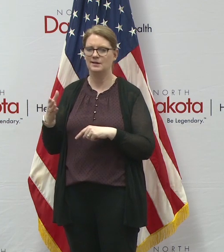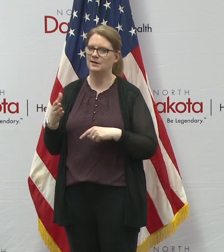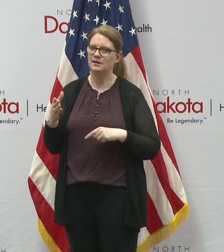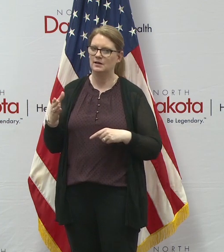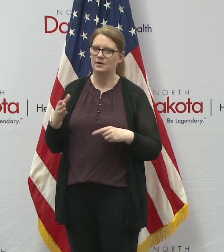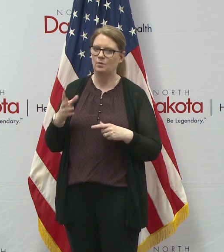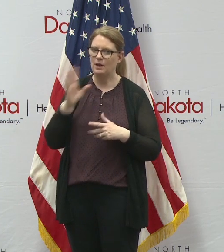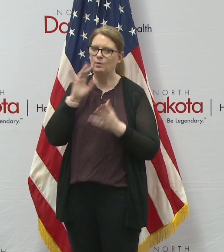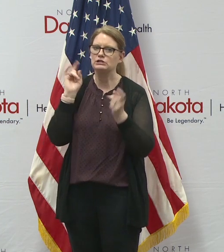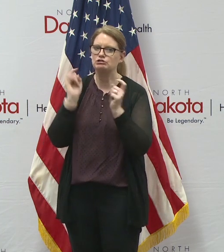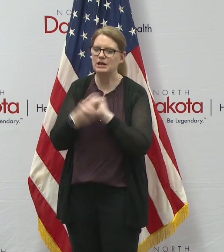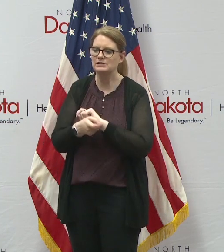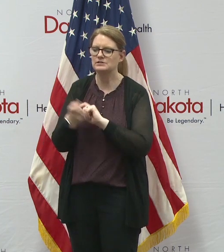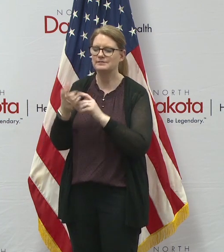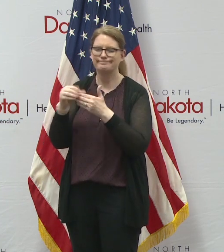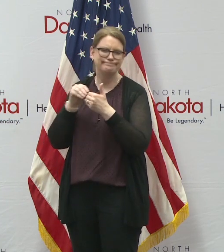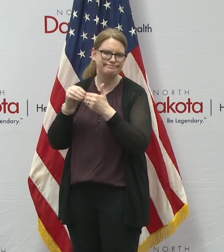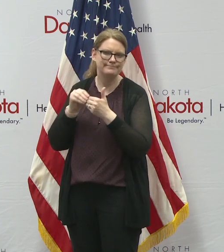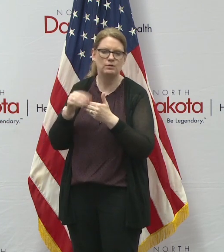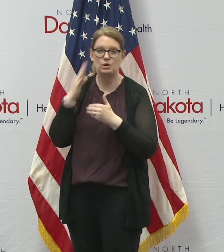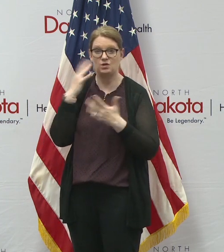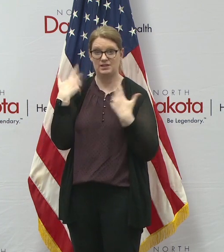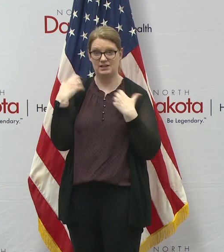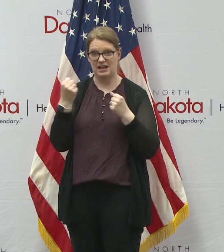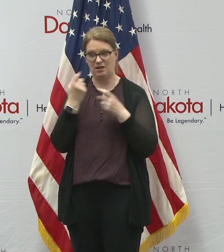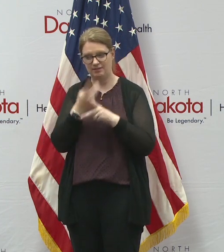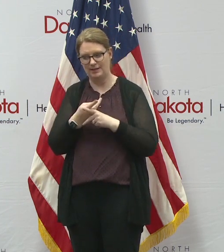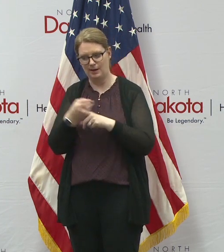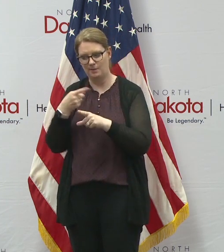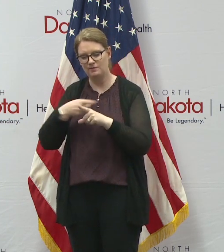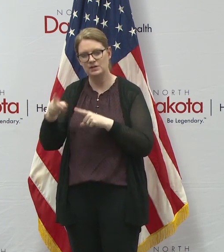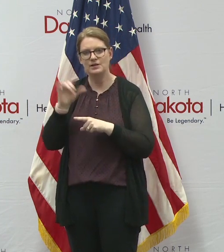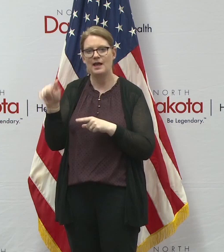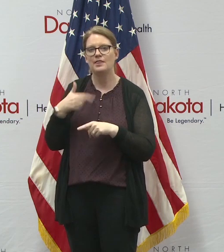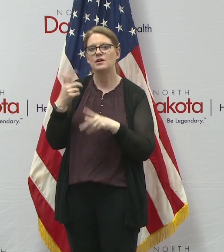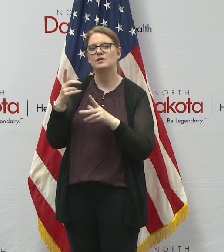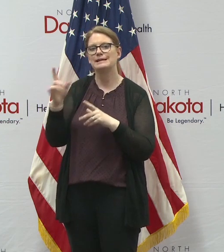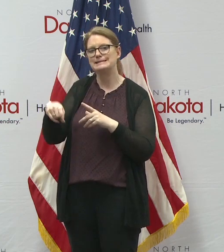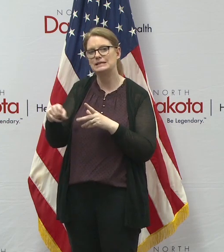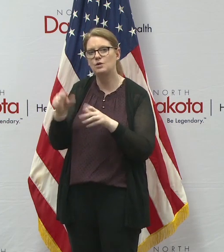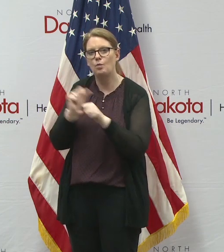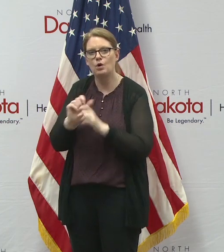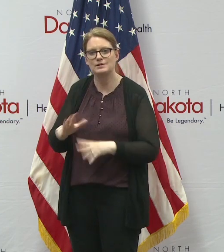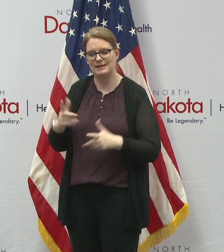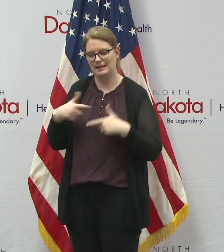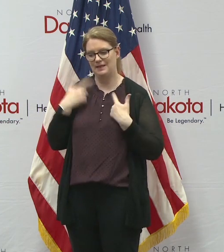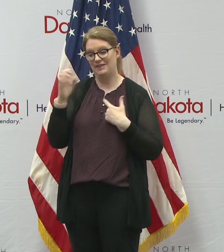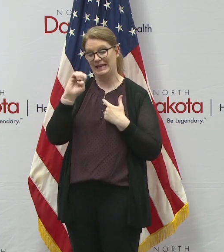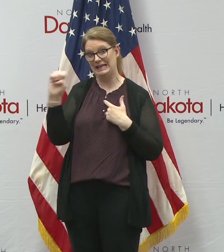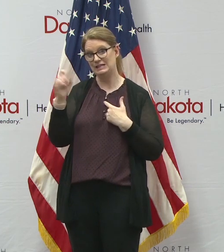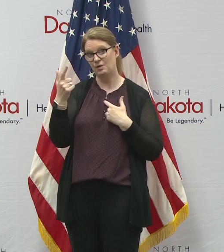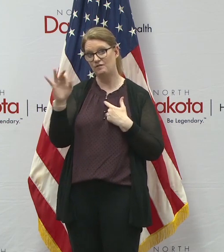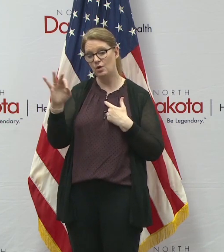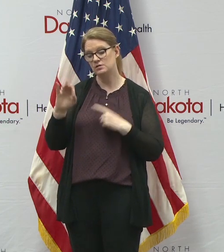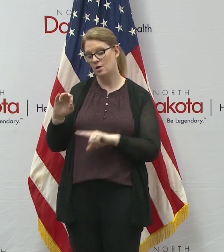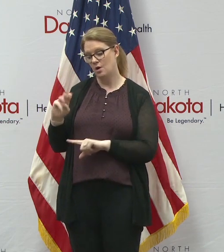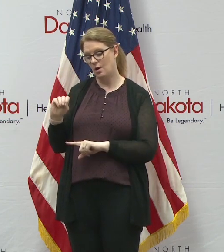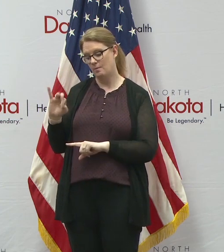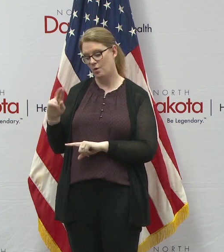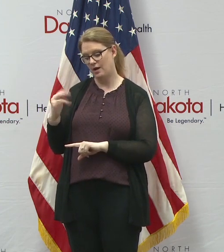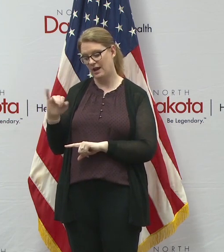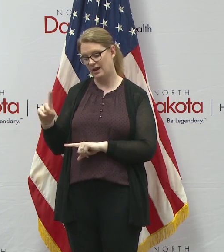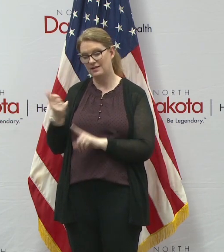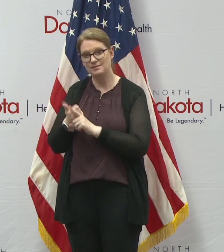lot of healthcare professionals and other essential workers, for example, that live in Moorhead or East Grand Forks that work at hospitals in North